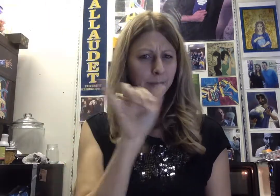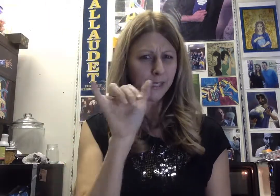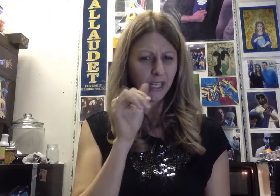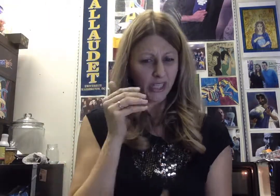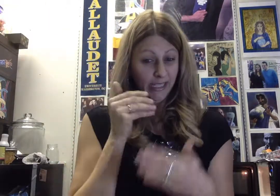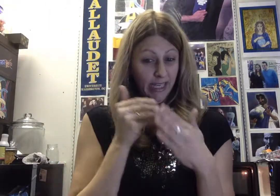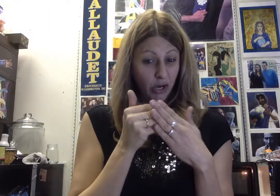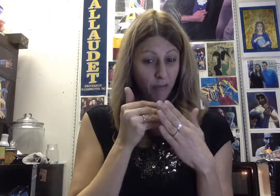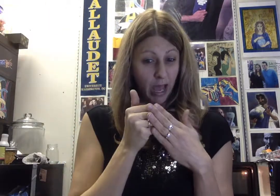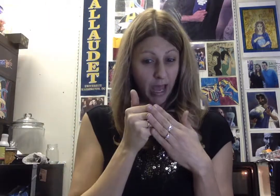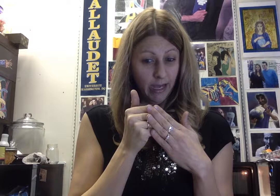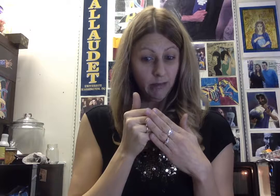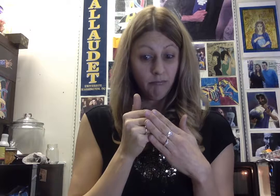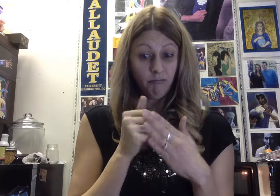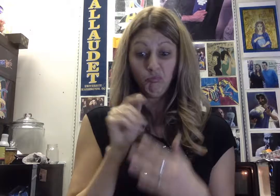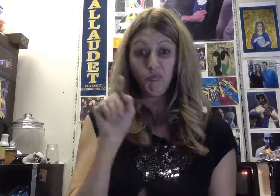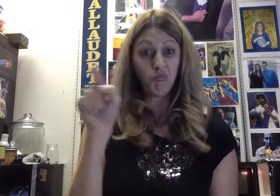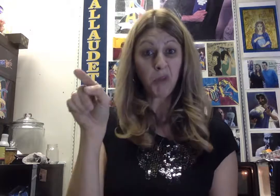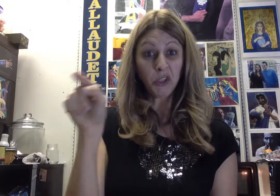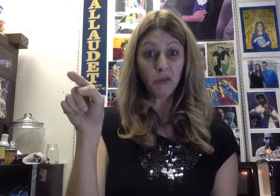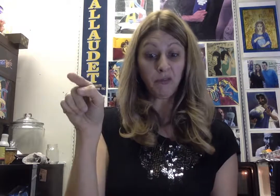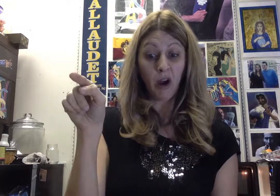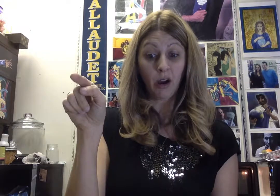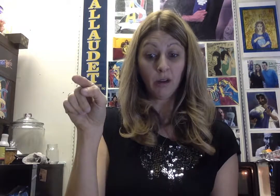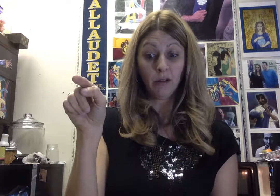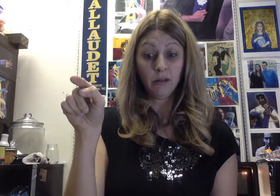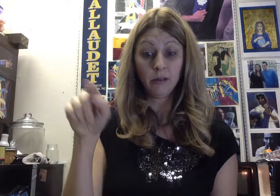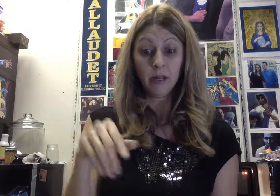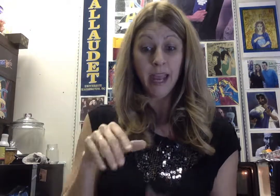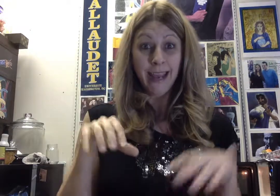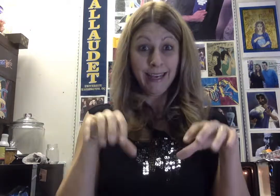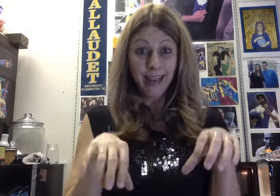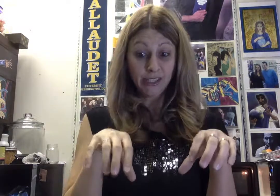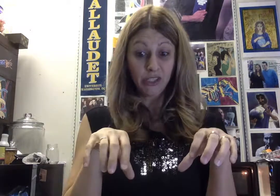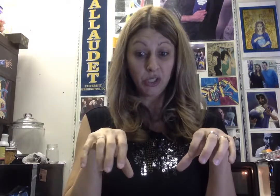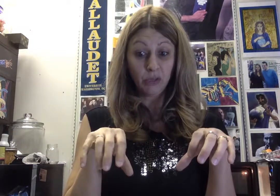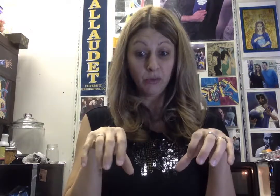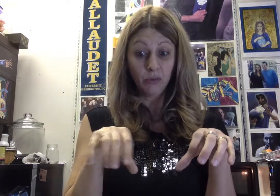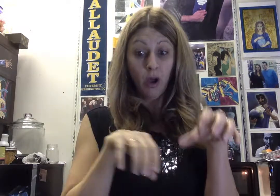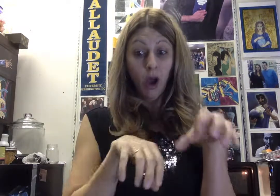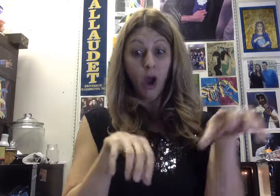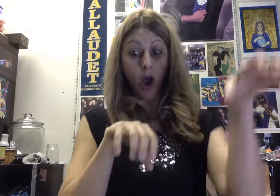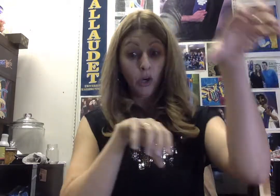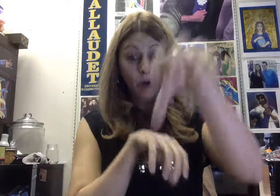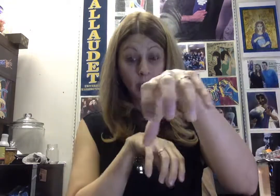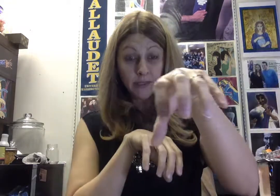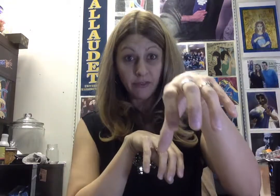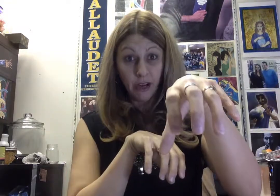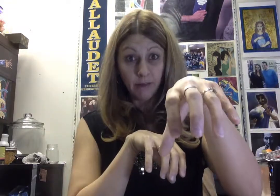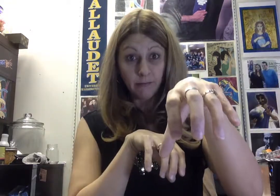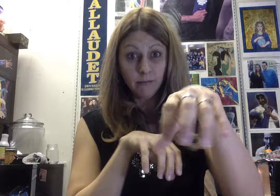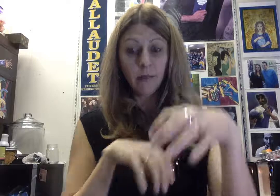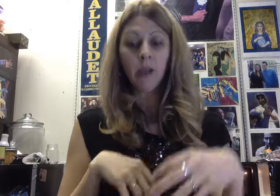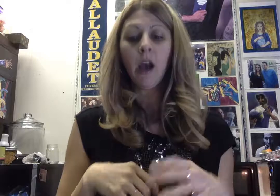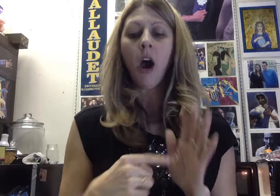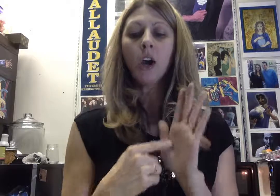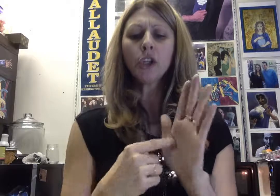concepts such as nearby, not too far, next to, across from, are